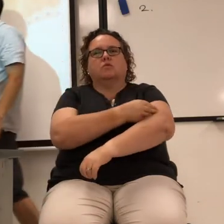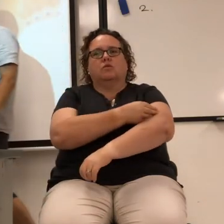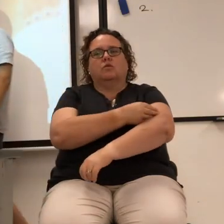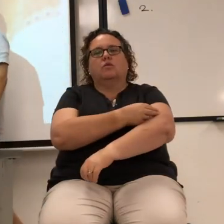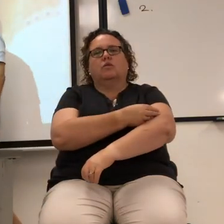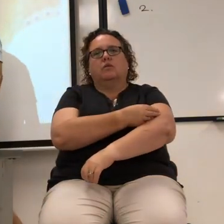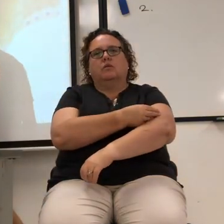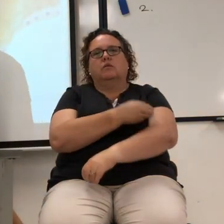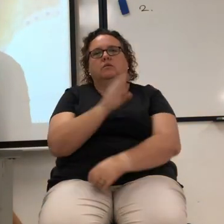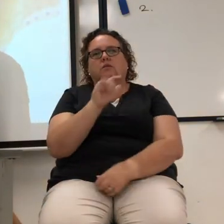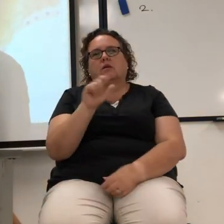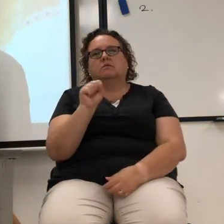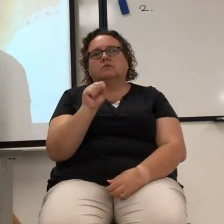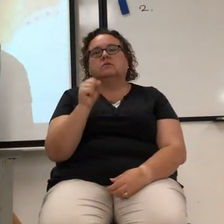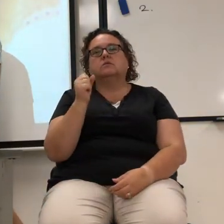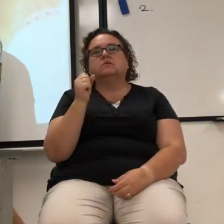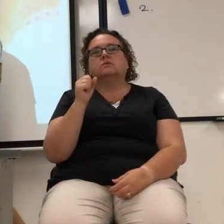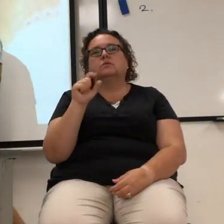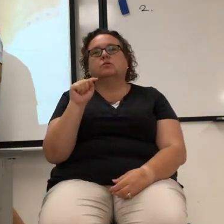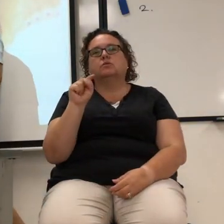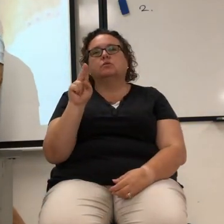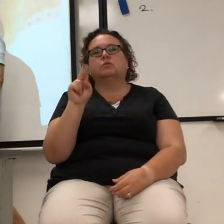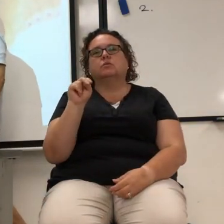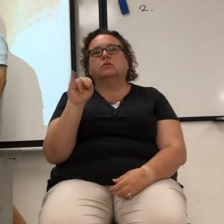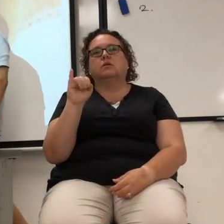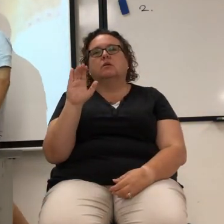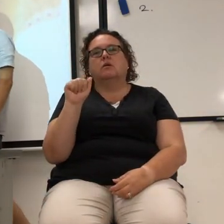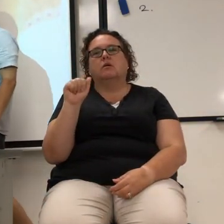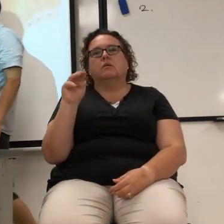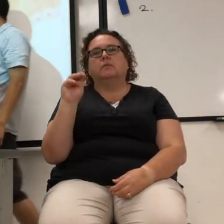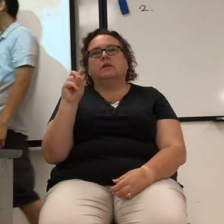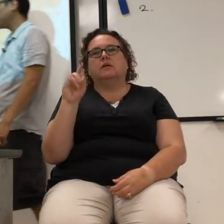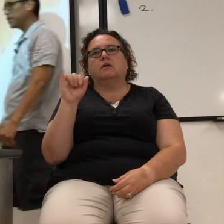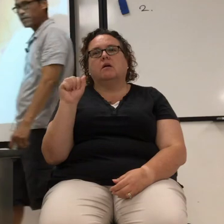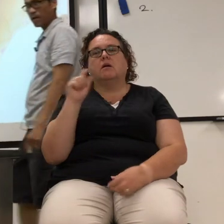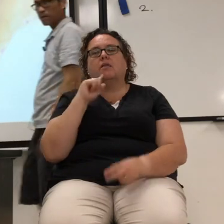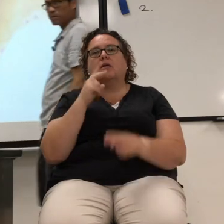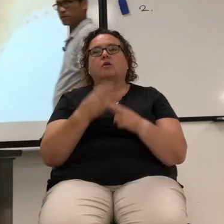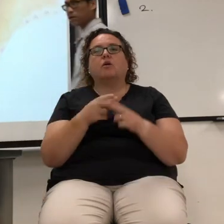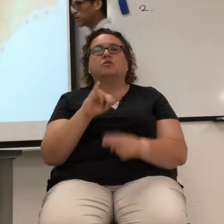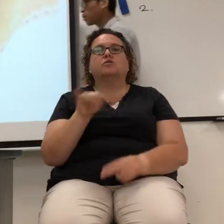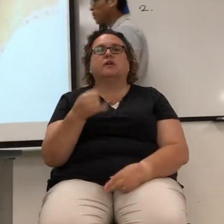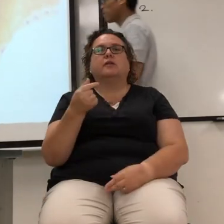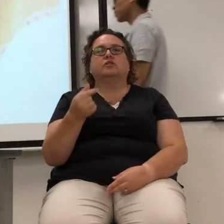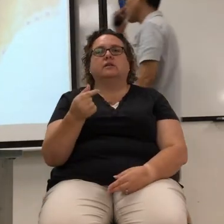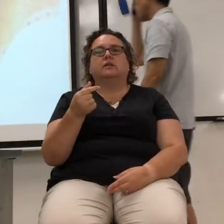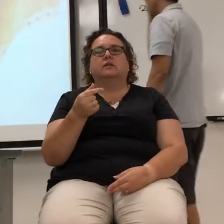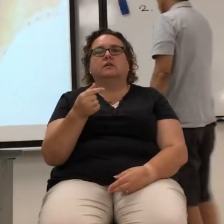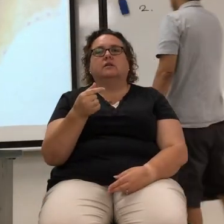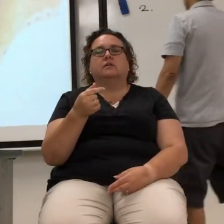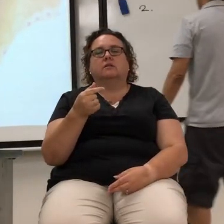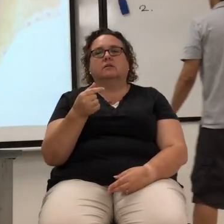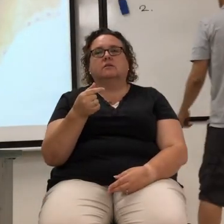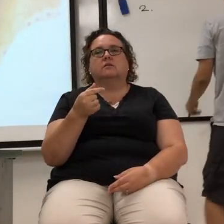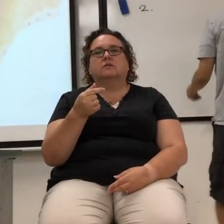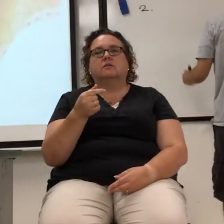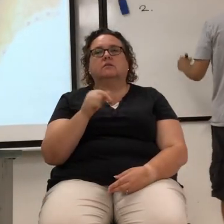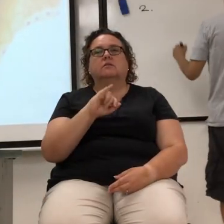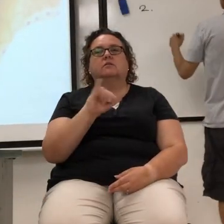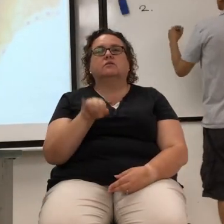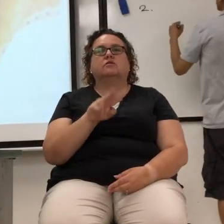arteriole, tunica media. Those cells are called JG cells, juxtaglomerular cells.